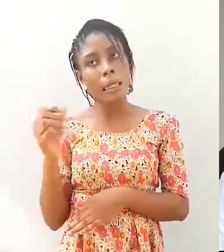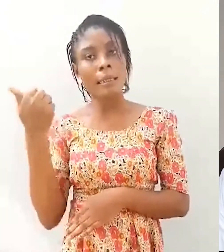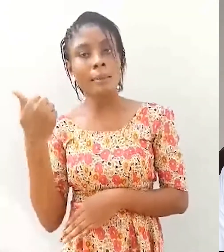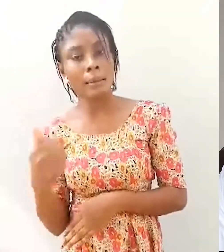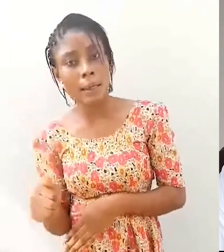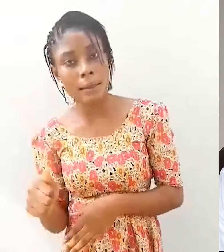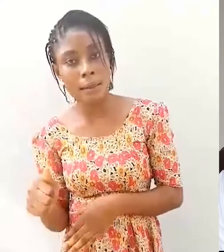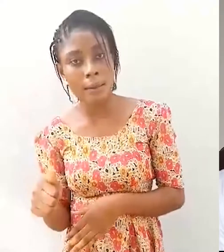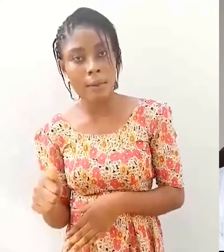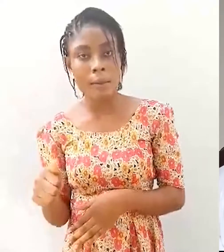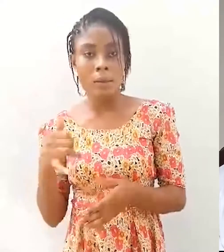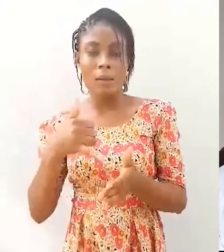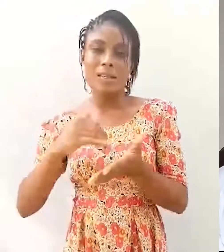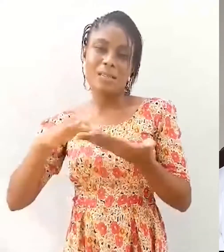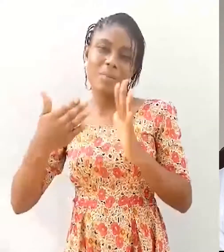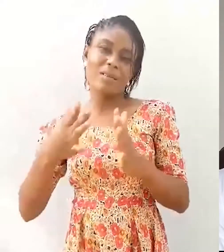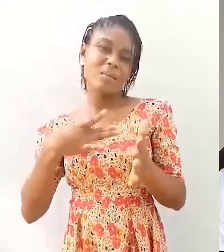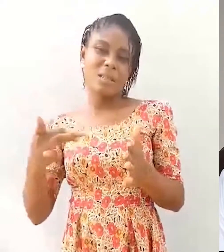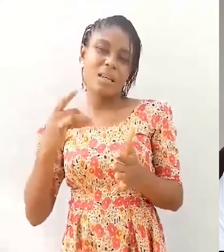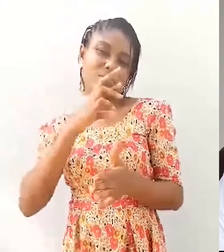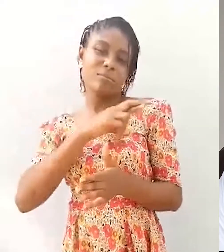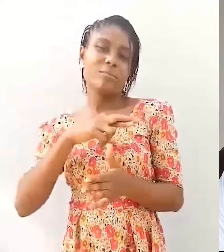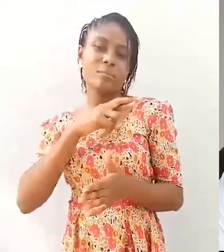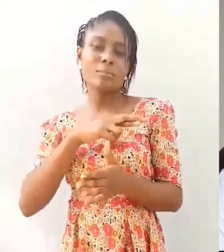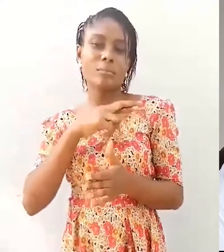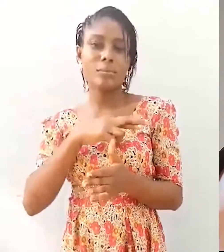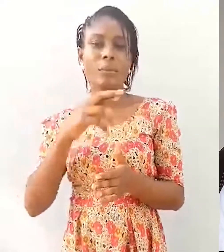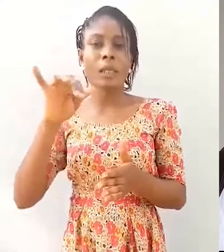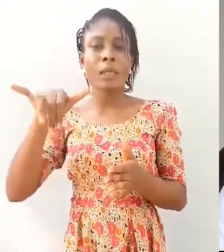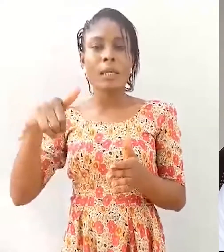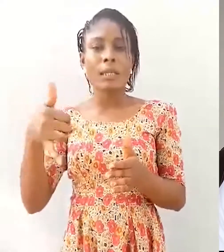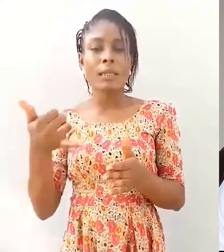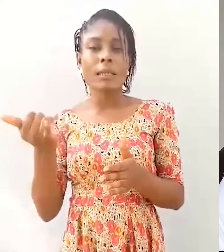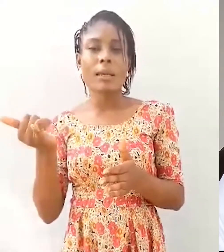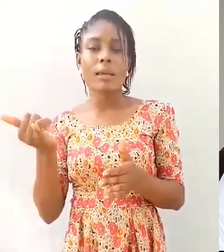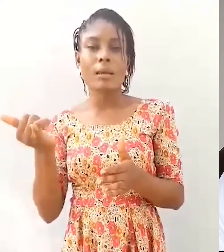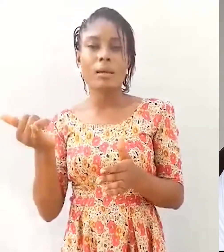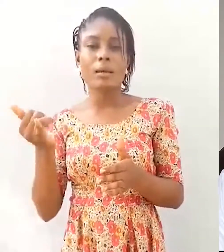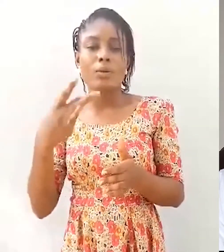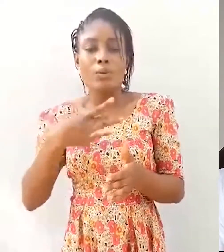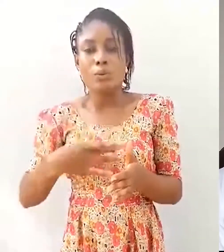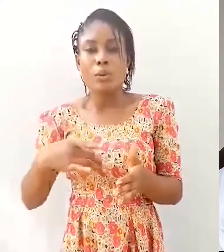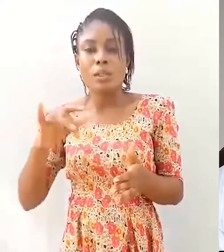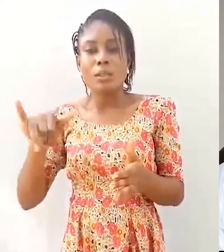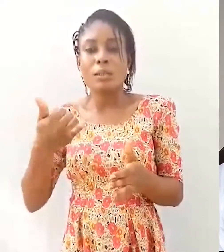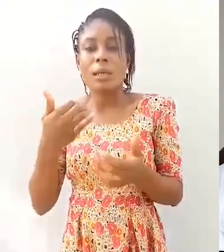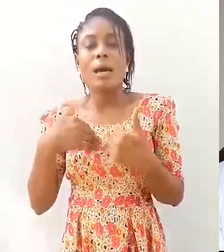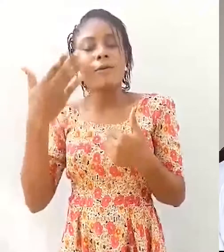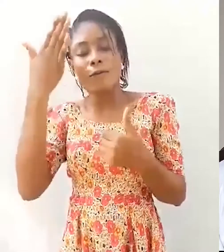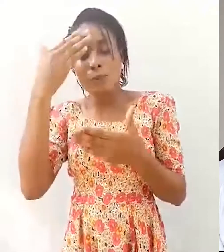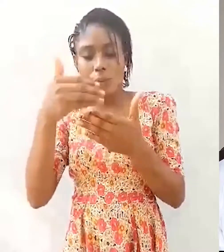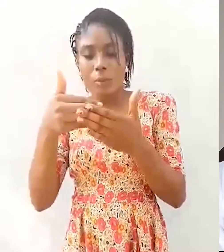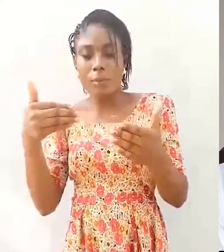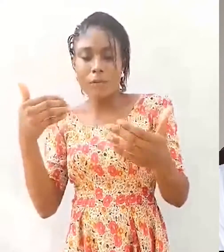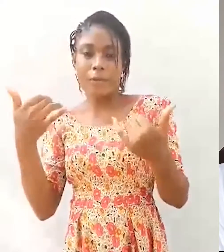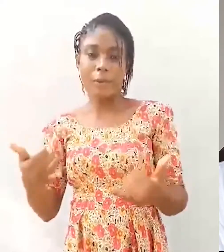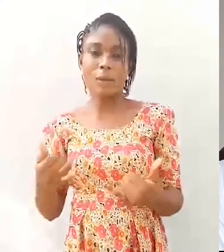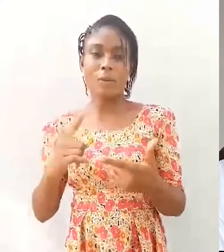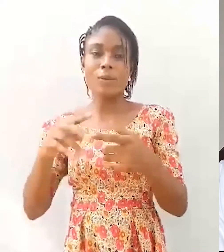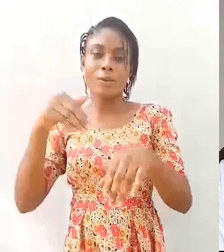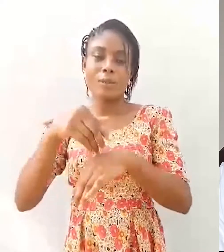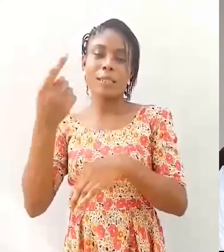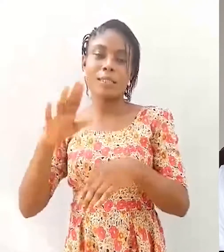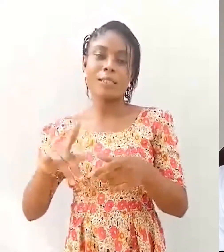They wish they would have known before now to have sent the child to school or to have found a